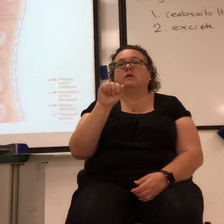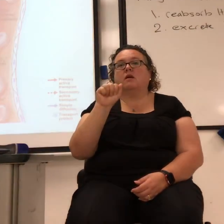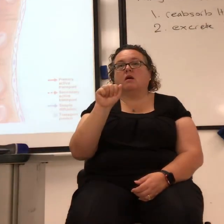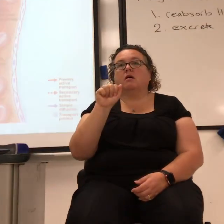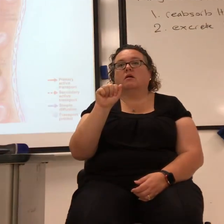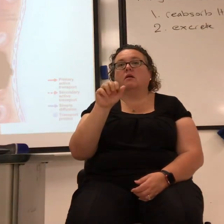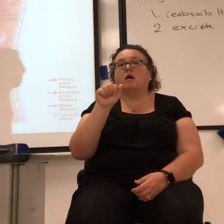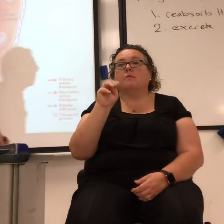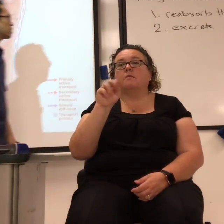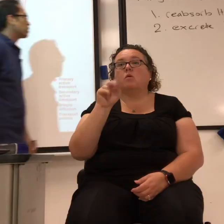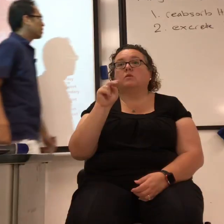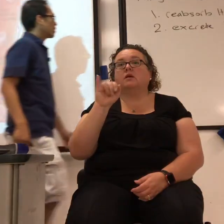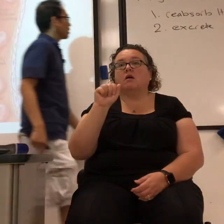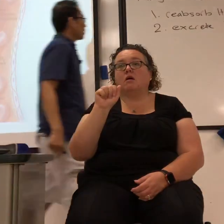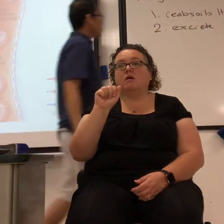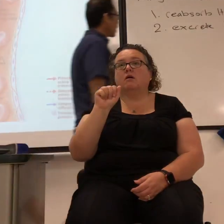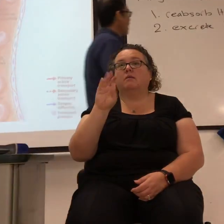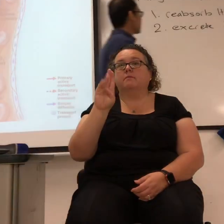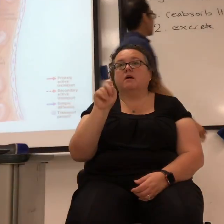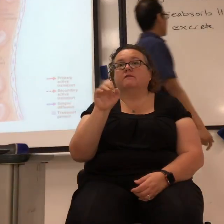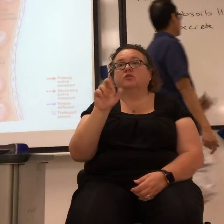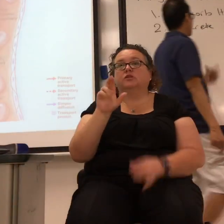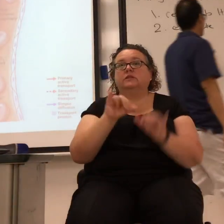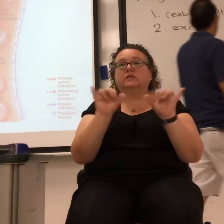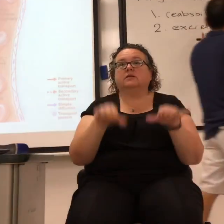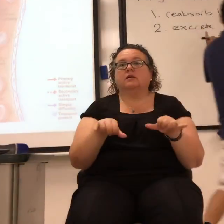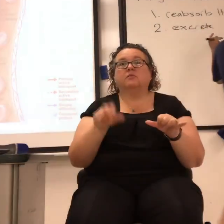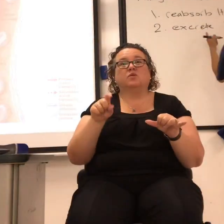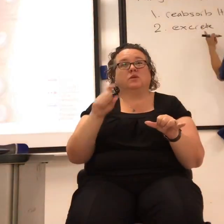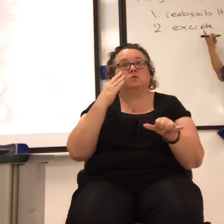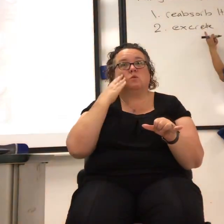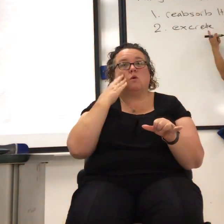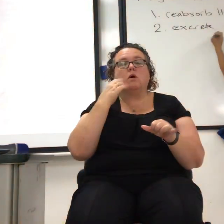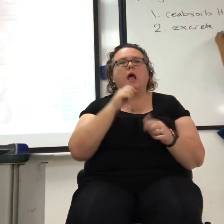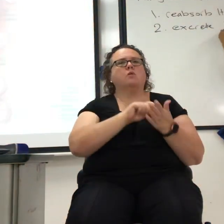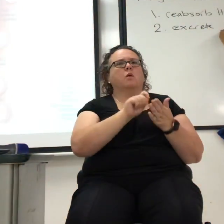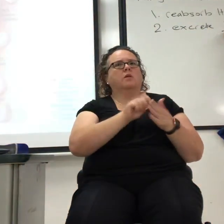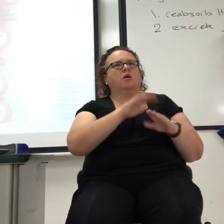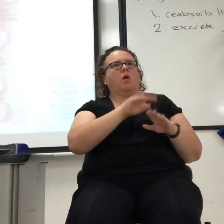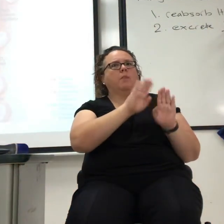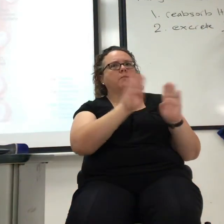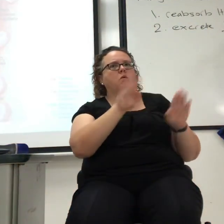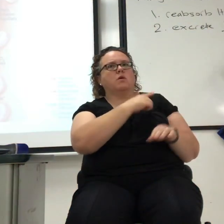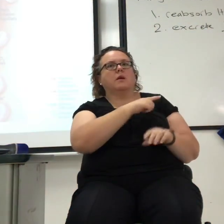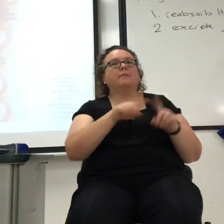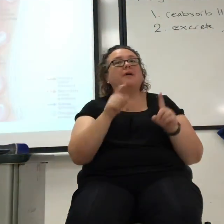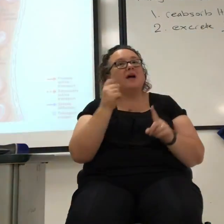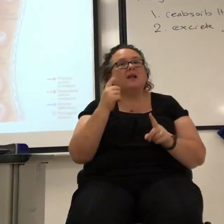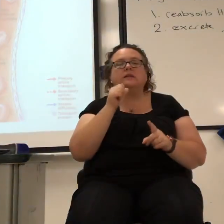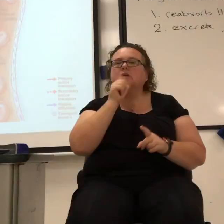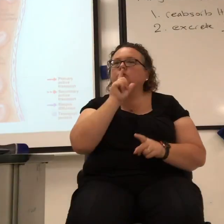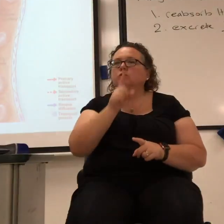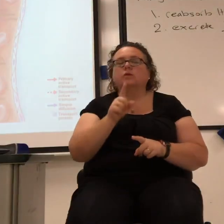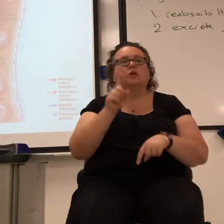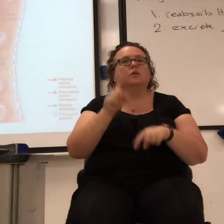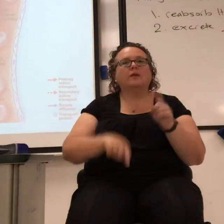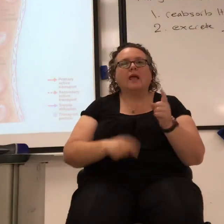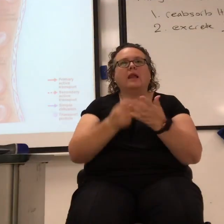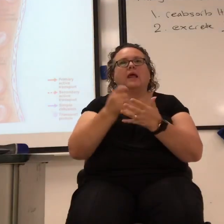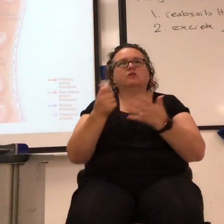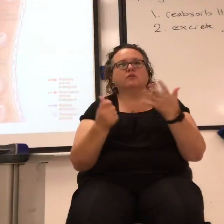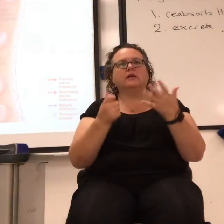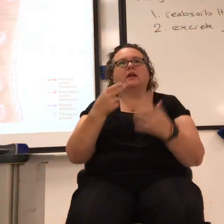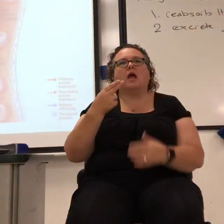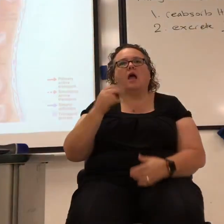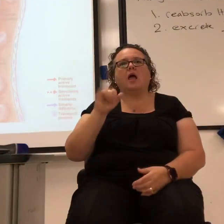Because what you need to know is, you can't, I wrote this on the board, but this is untrue. You cannot excrete a hydrogen ion.